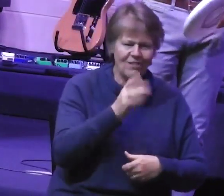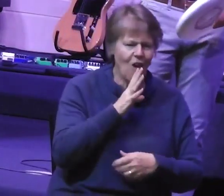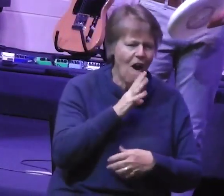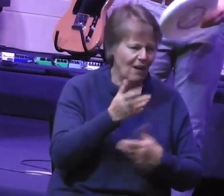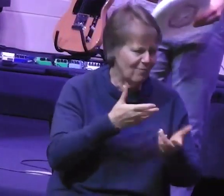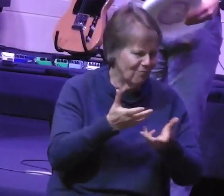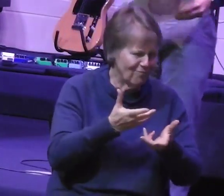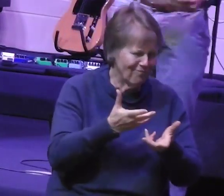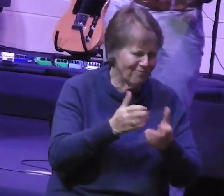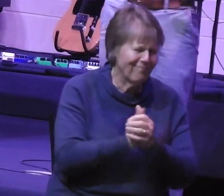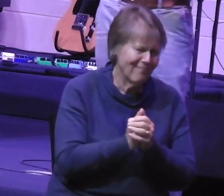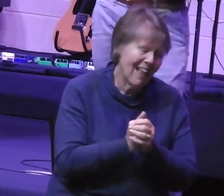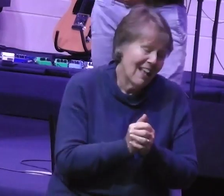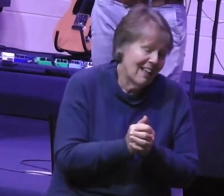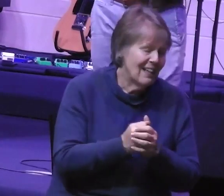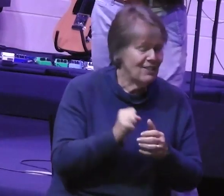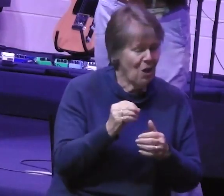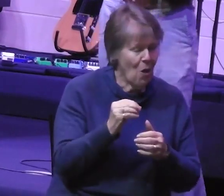I'm getting to know,